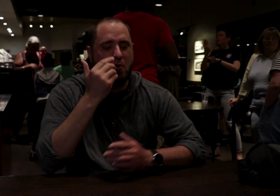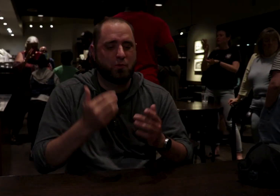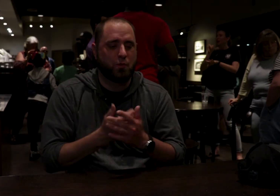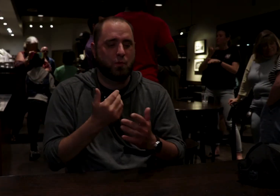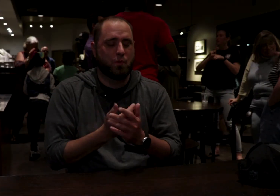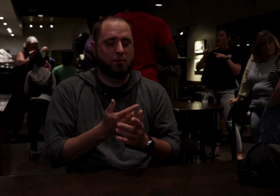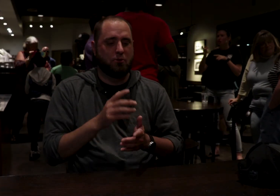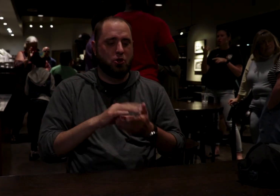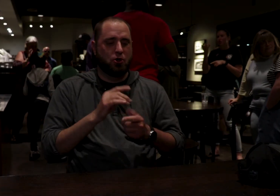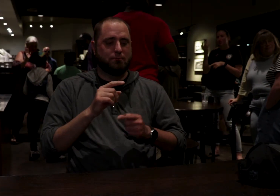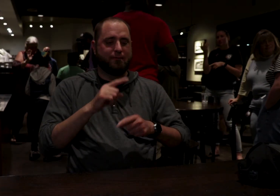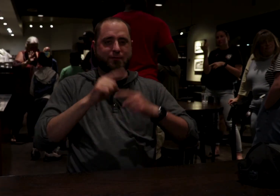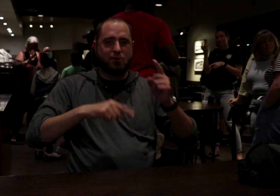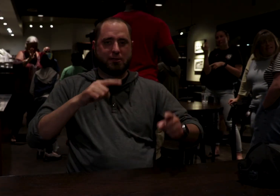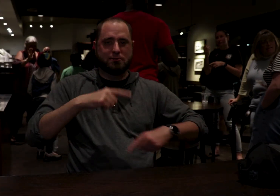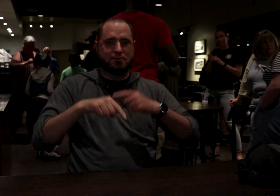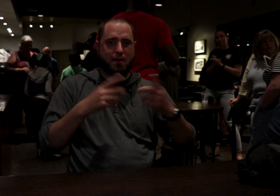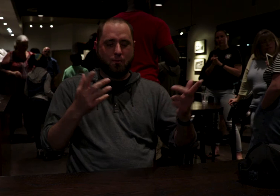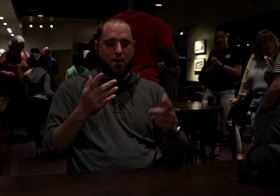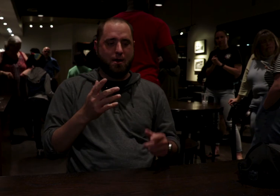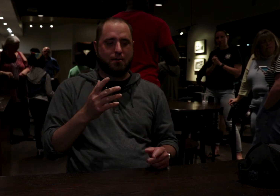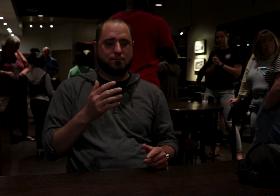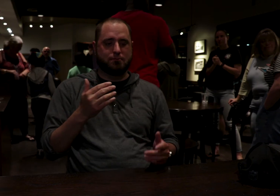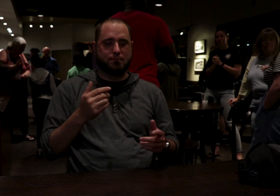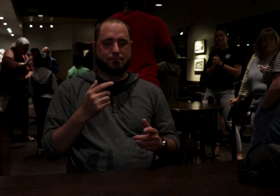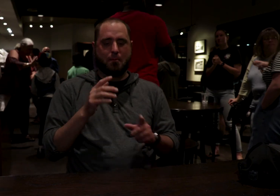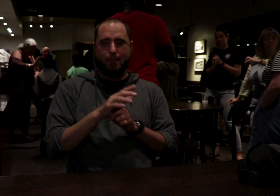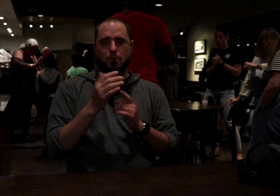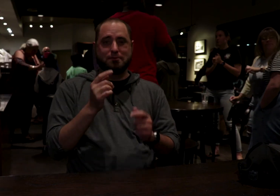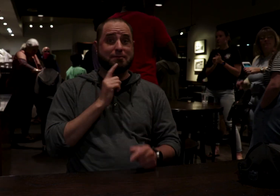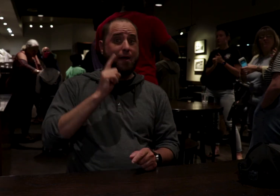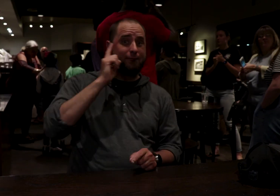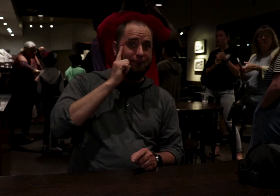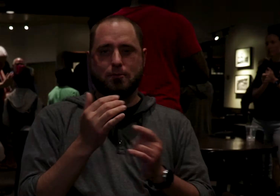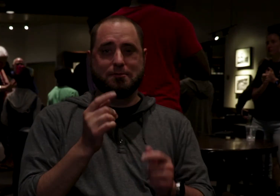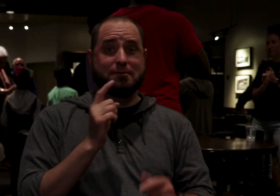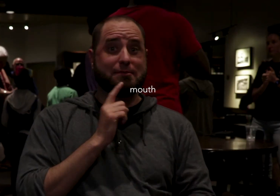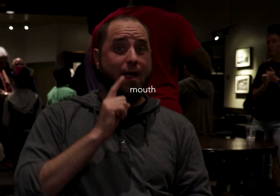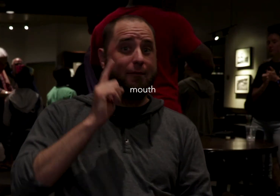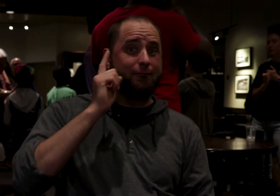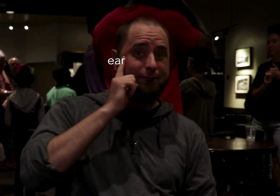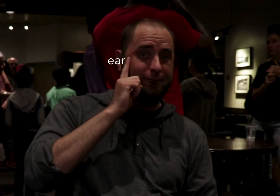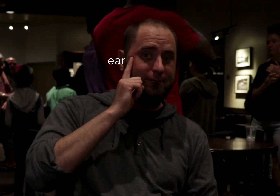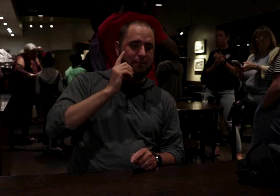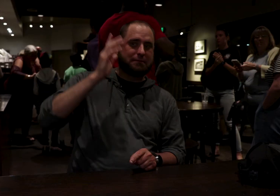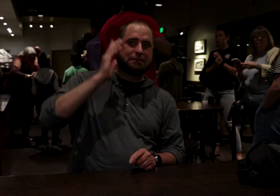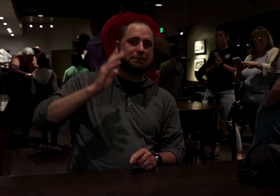A newer sign in sign language is the sign deaf, like this. Way